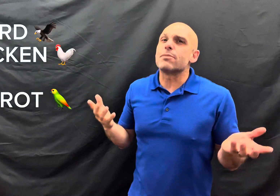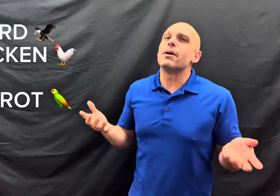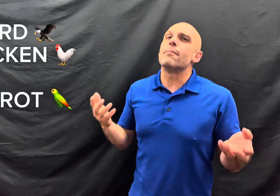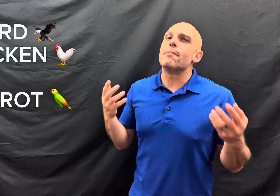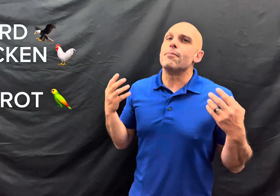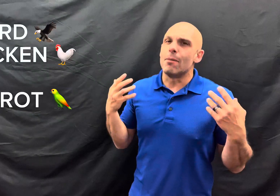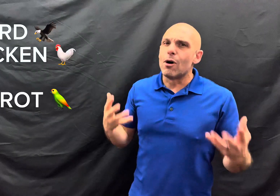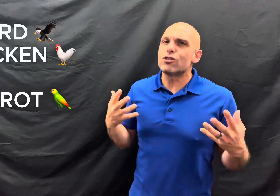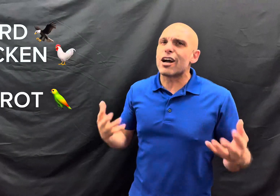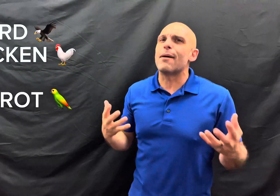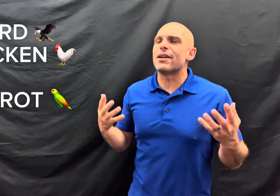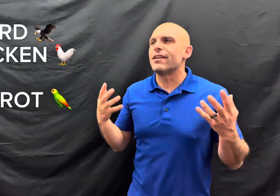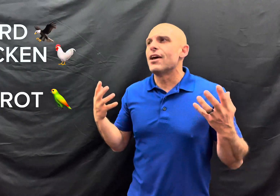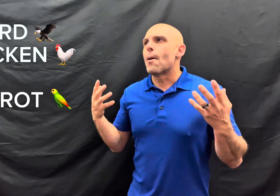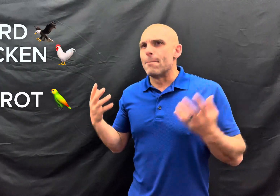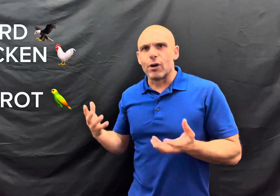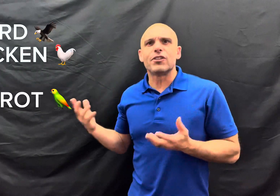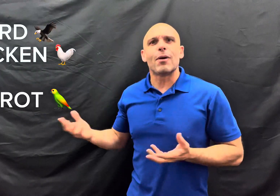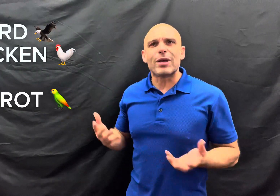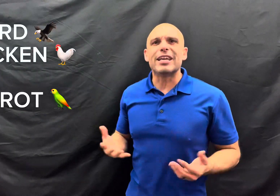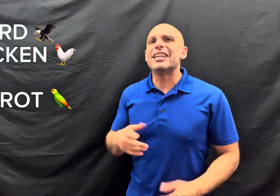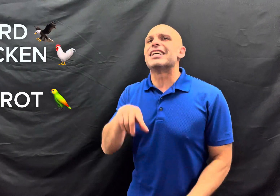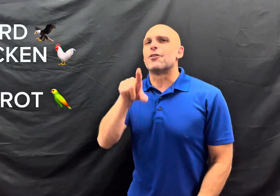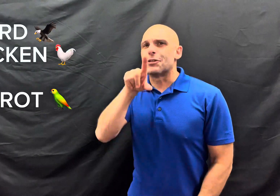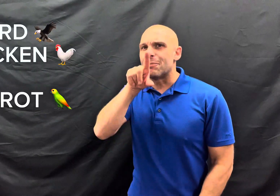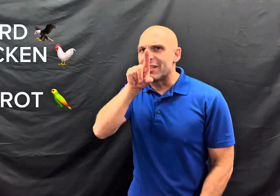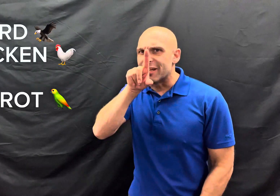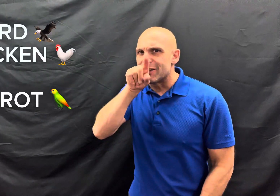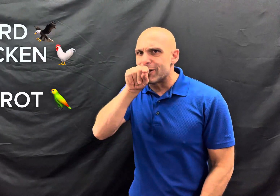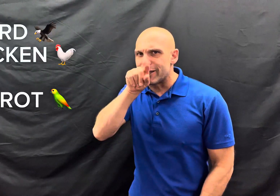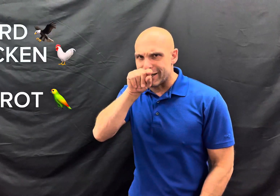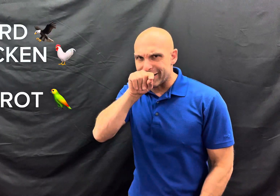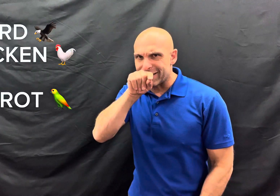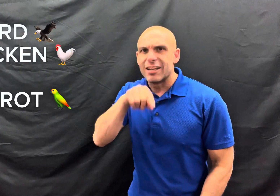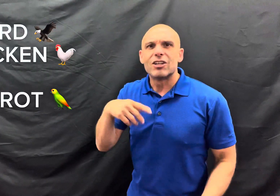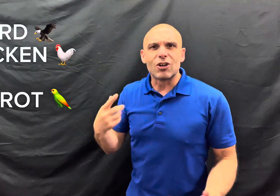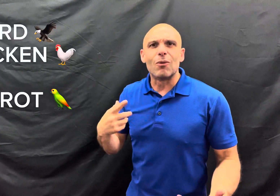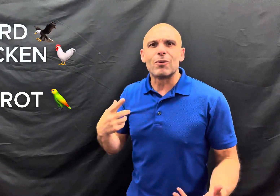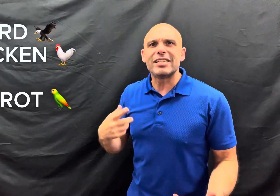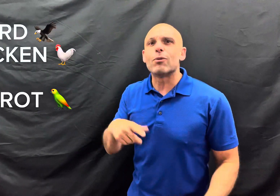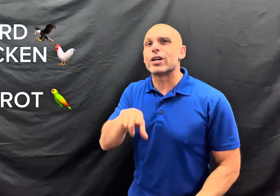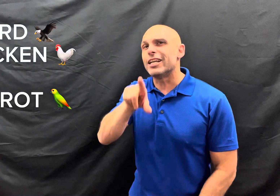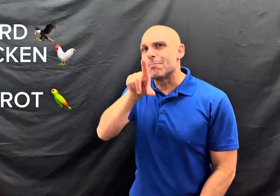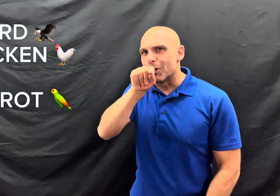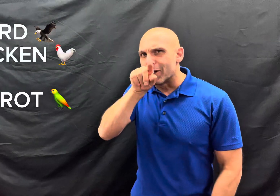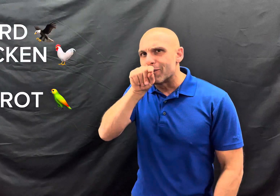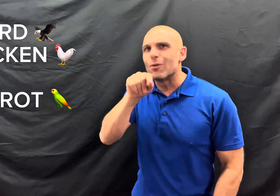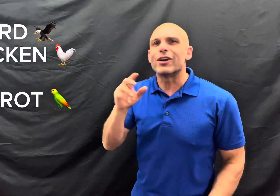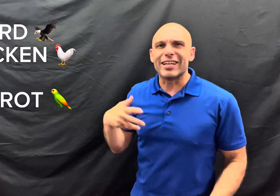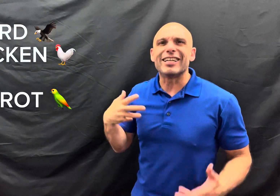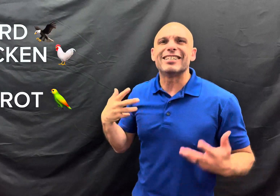but the most common bird that we eat is going to be the chicken. So when we say we're eating bird, we're eating